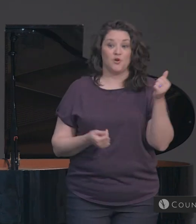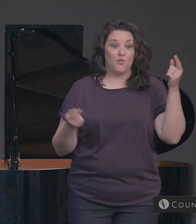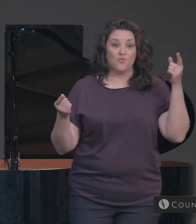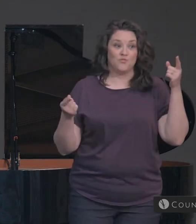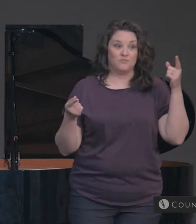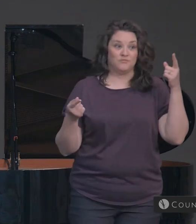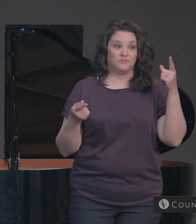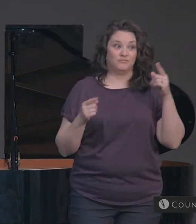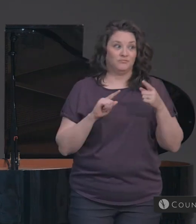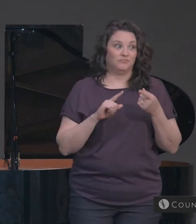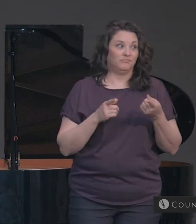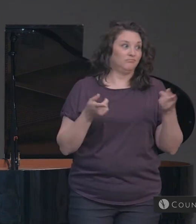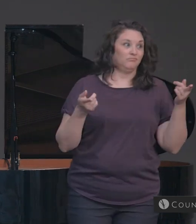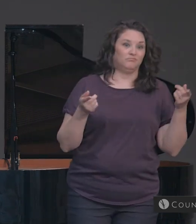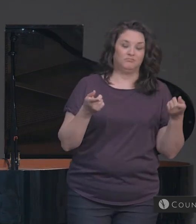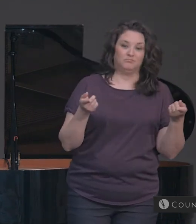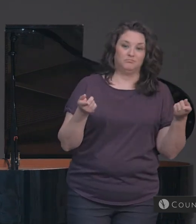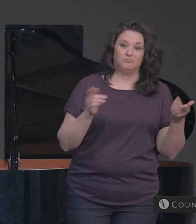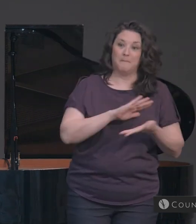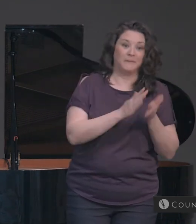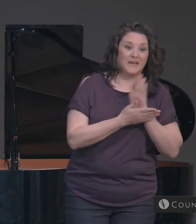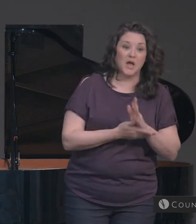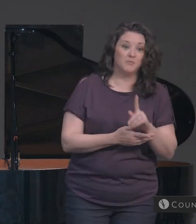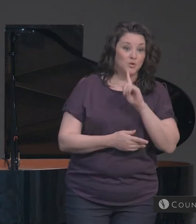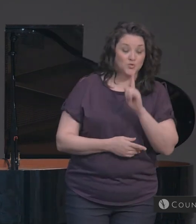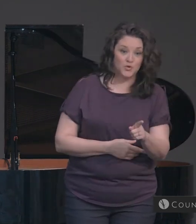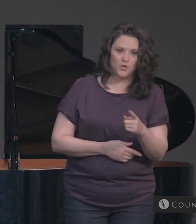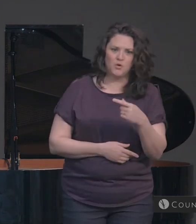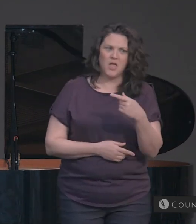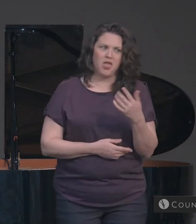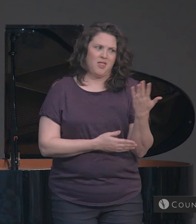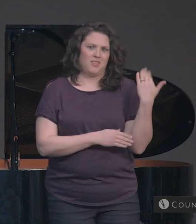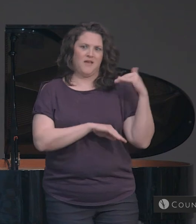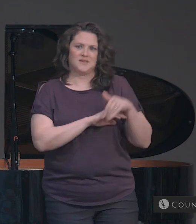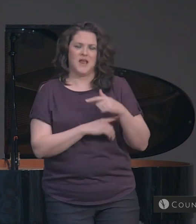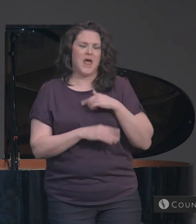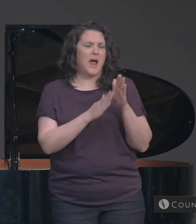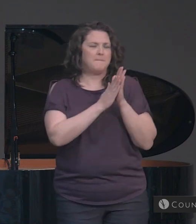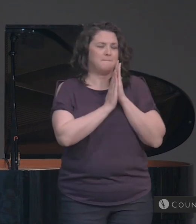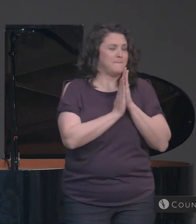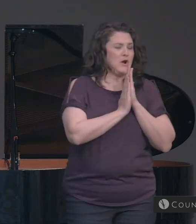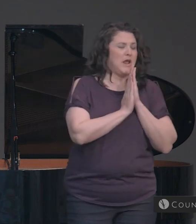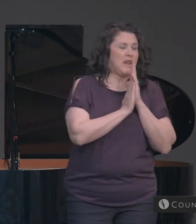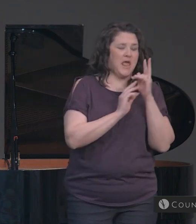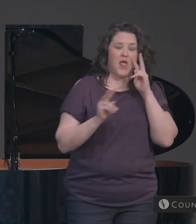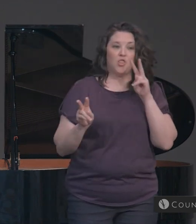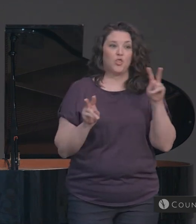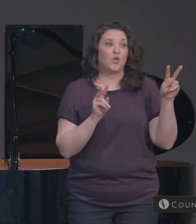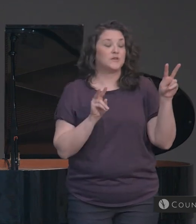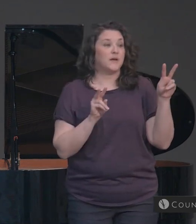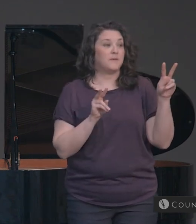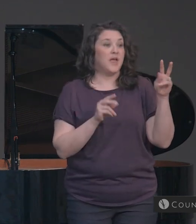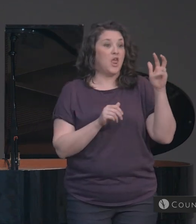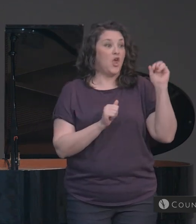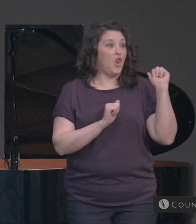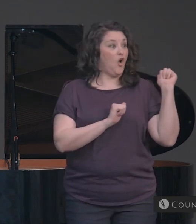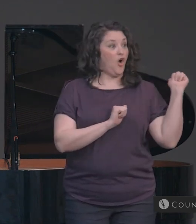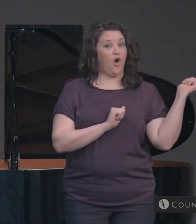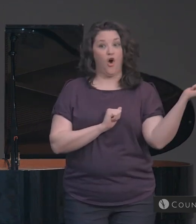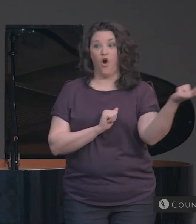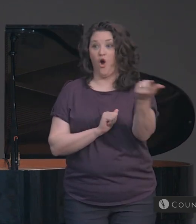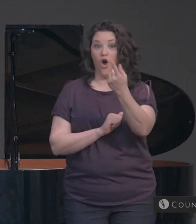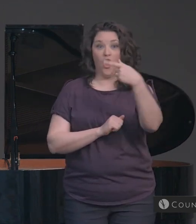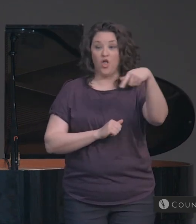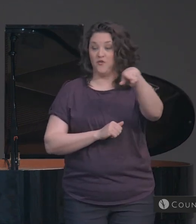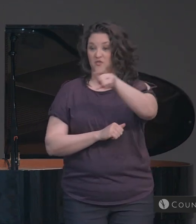I dreamed last night that I prayed, and I looked up, and every one of you was sitting in